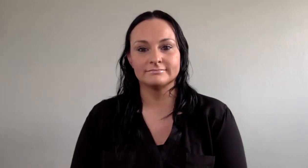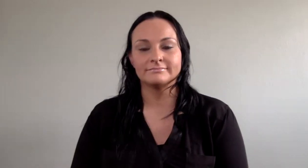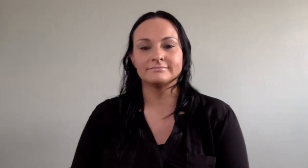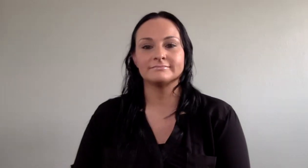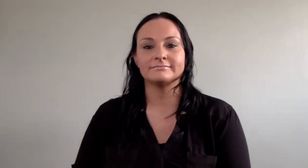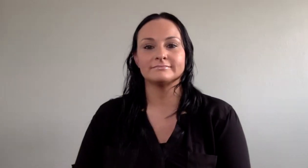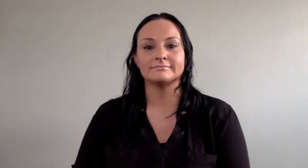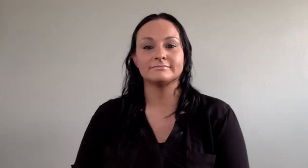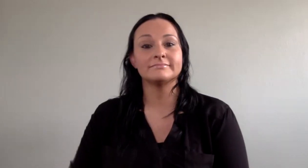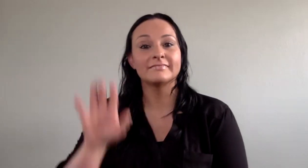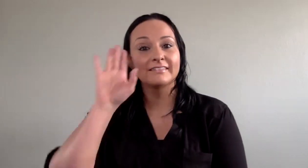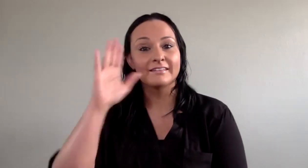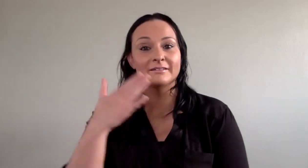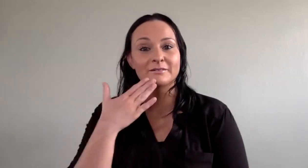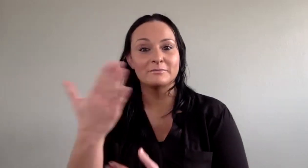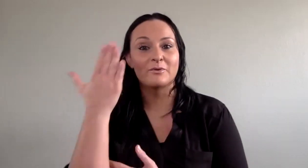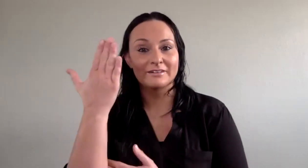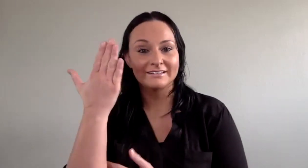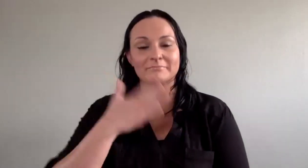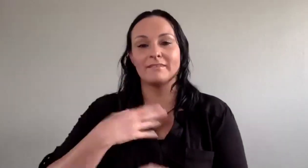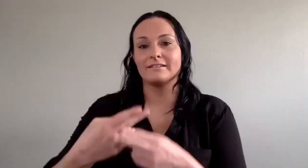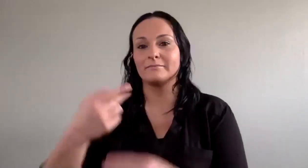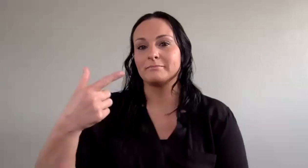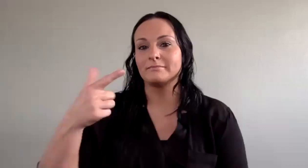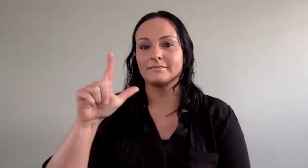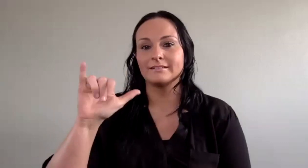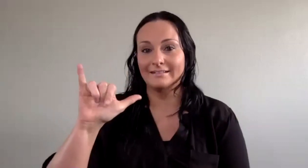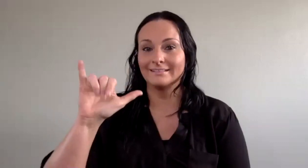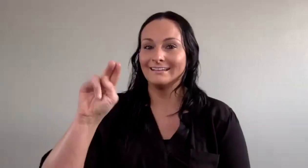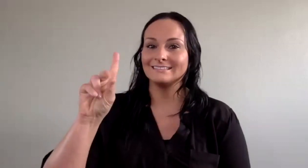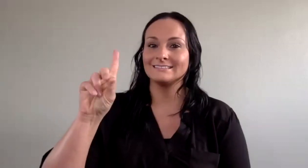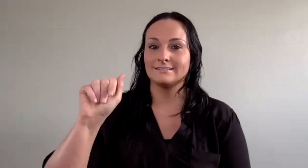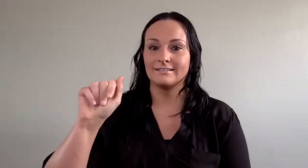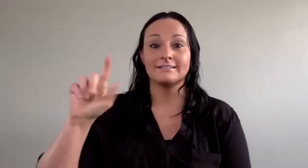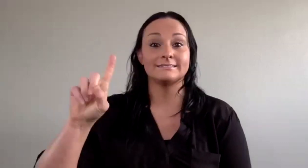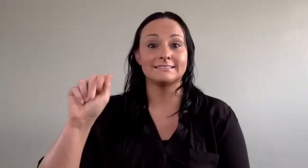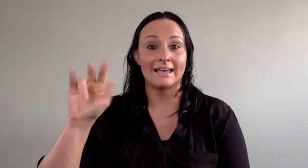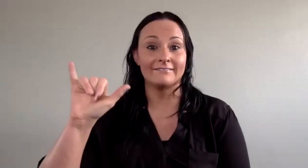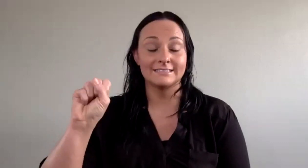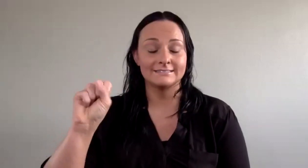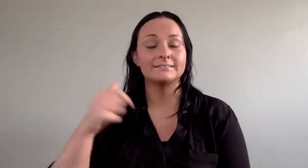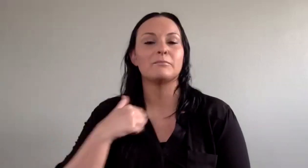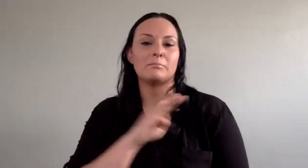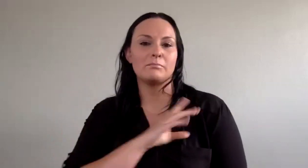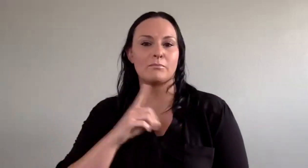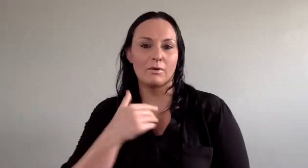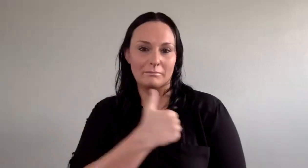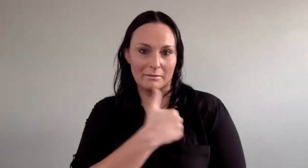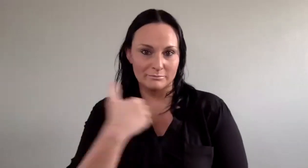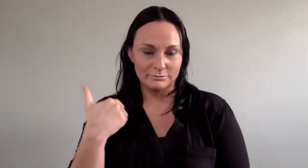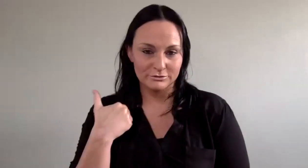Good morning. I'm Glenda Davis, and I'm a board member with the Deaf Community